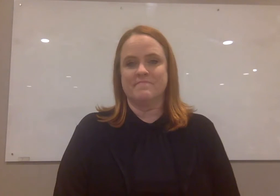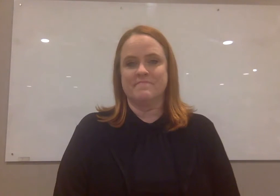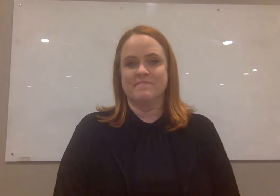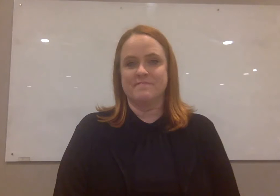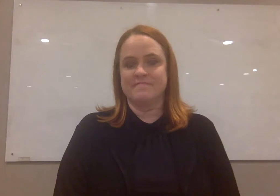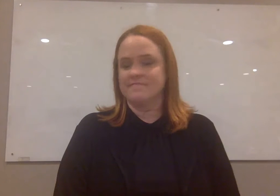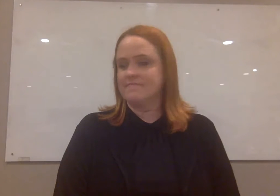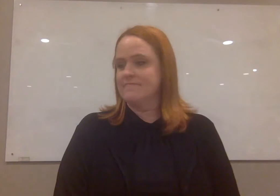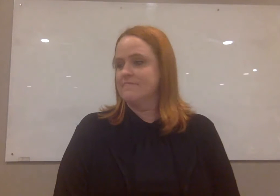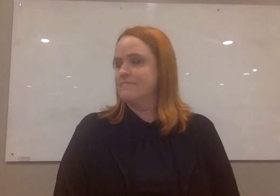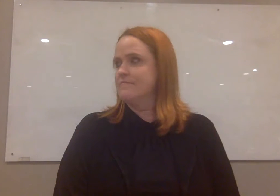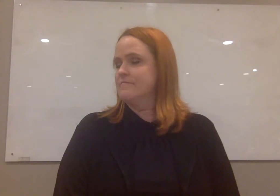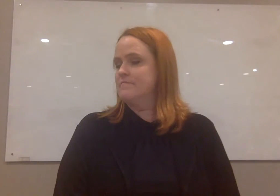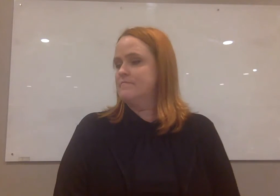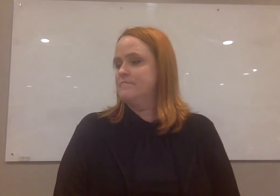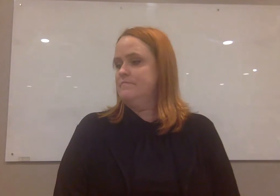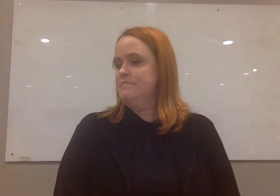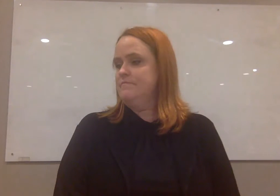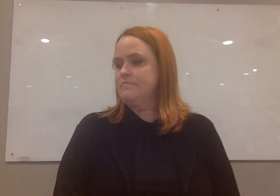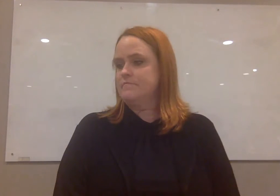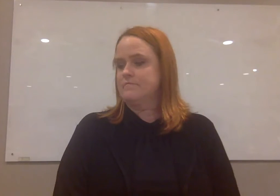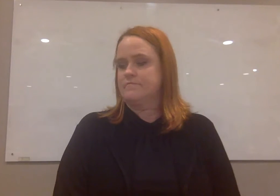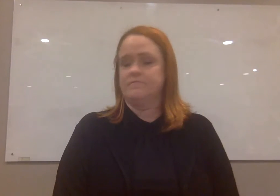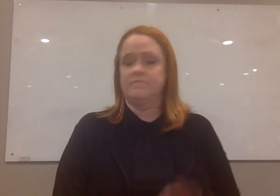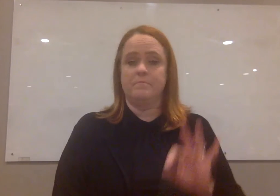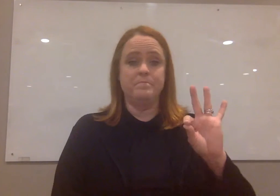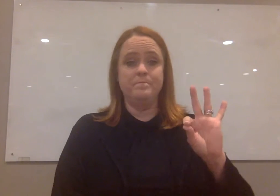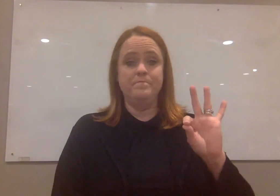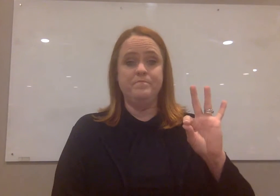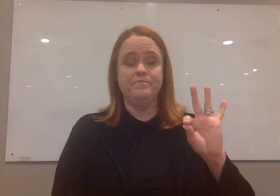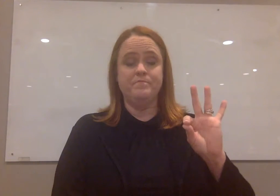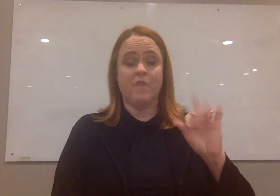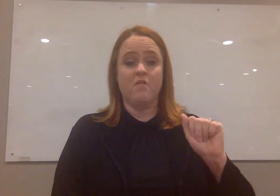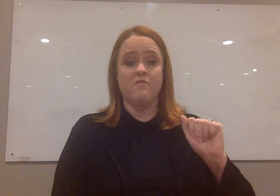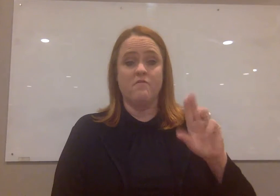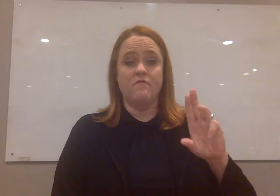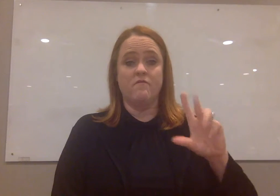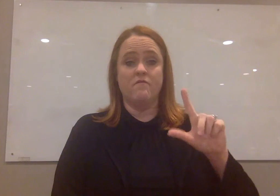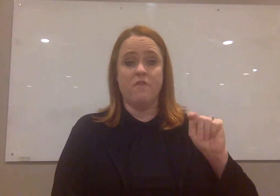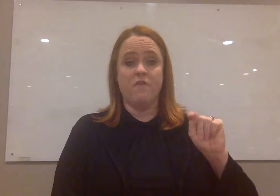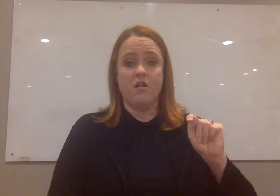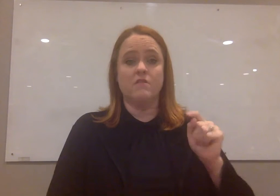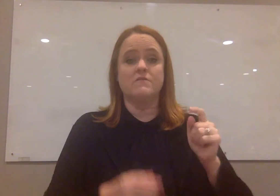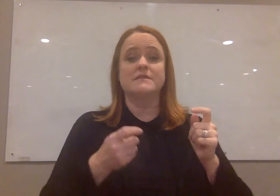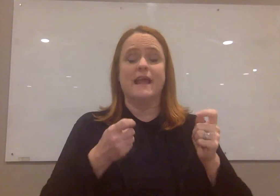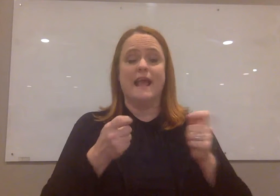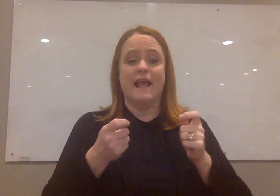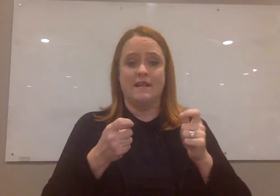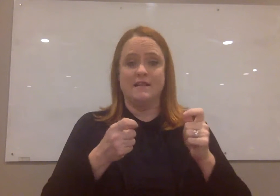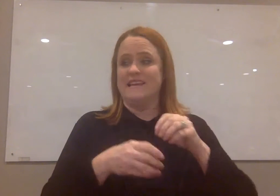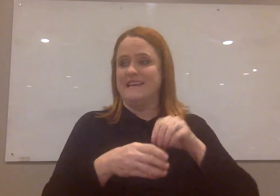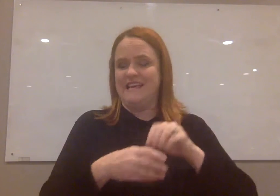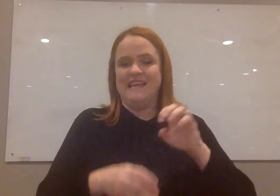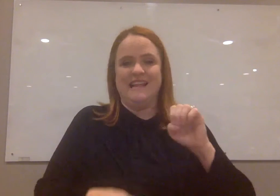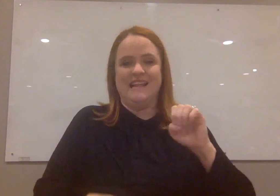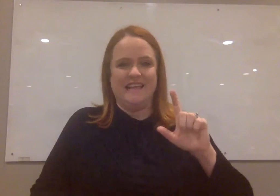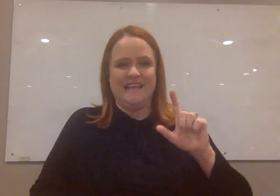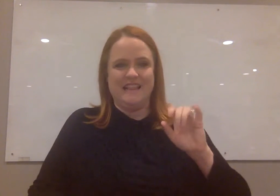So fault handling in Elixir and Erlang, unlike a lot of the OO languages we come from, is not just rescuing every exception